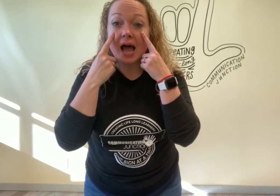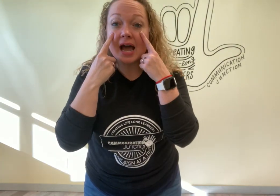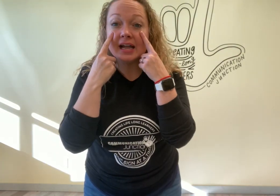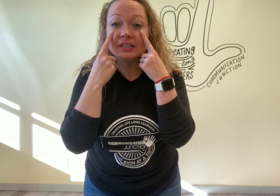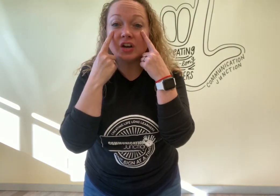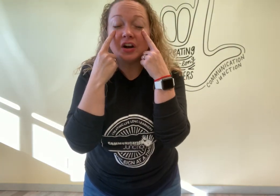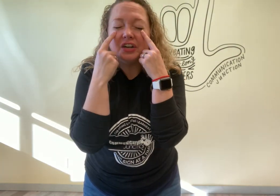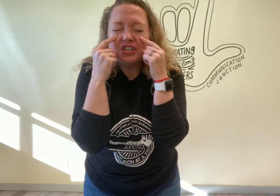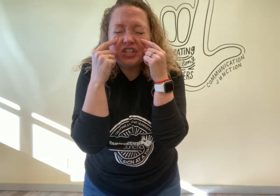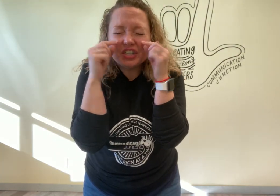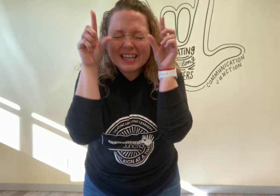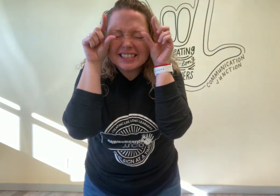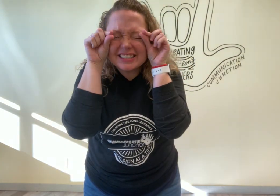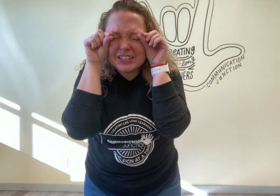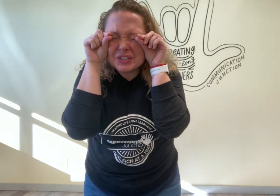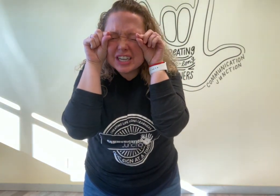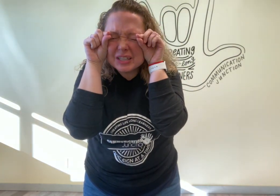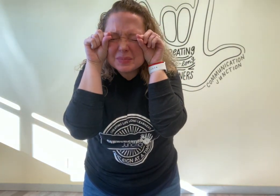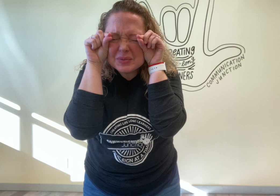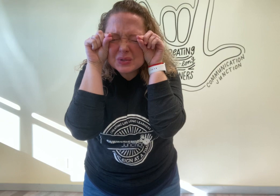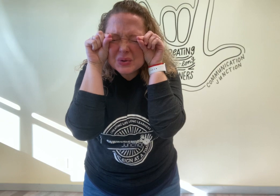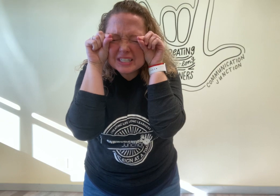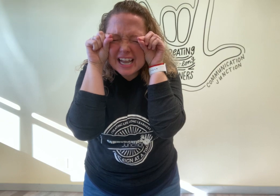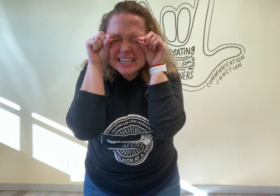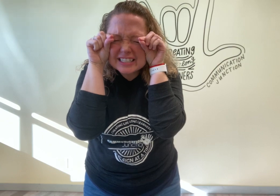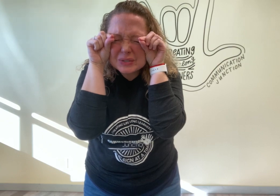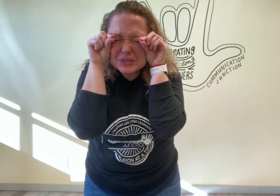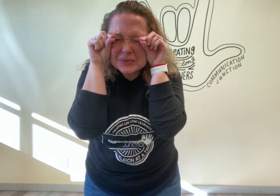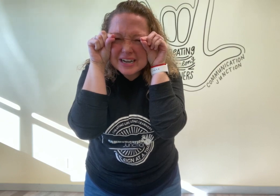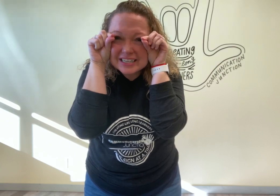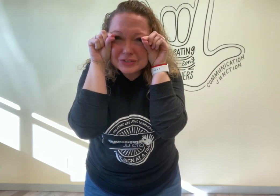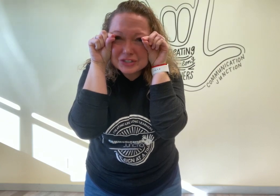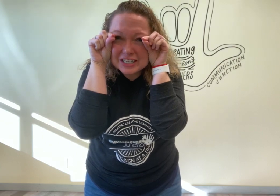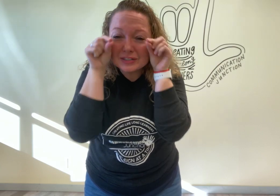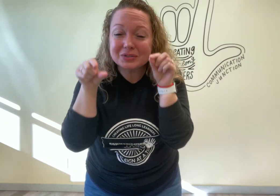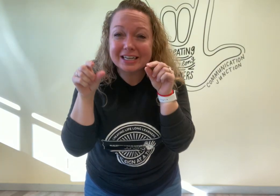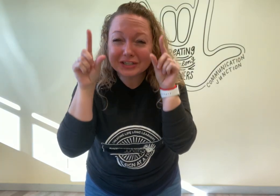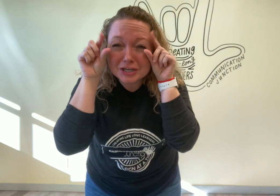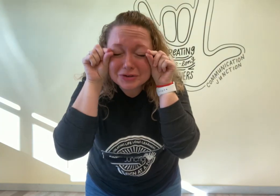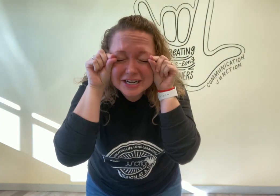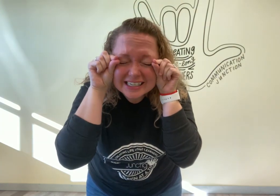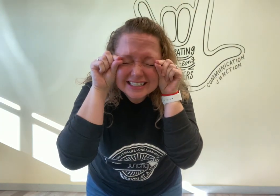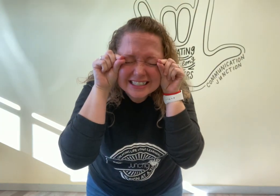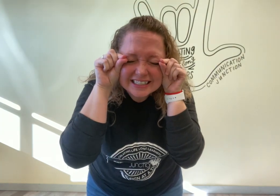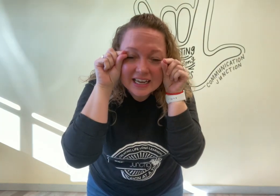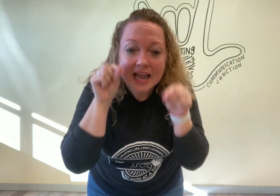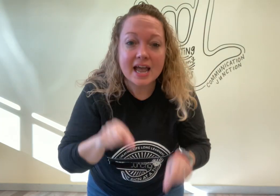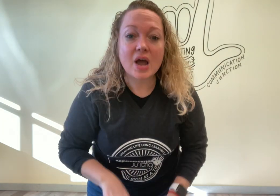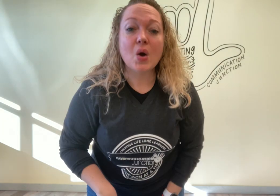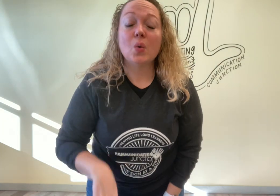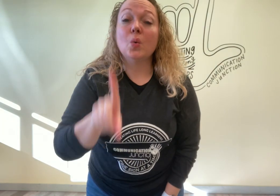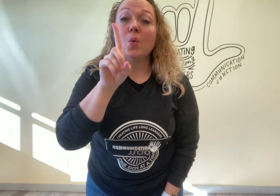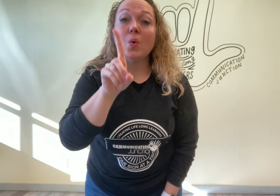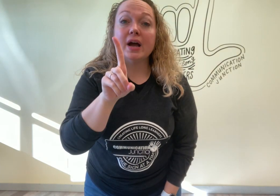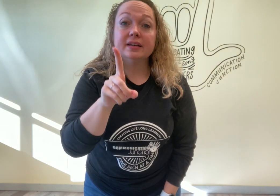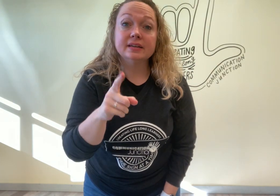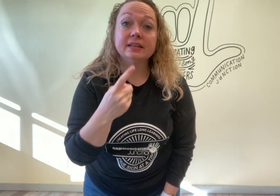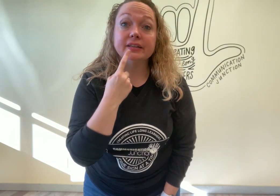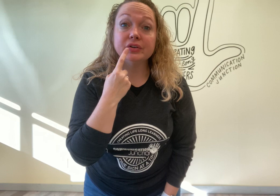eyes are shut, so shut them so tight. 2 little eyes are shut so tight, shut your eyes. 1 little